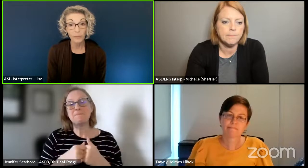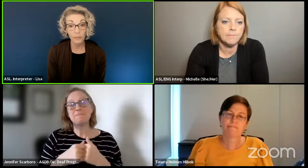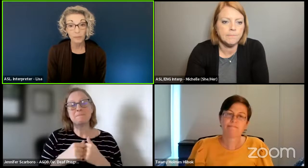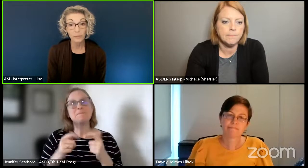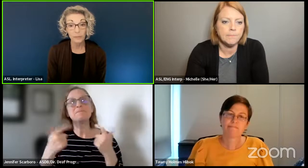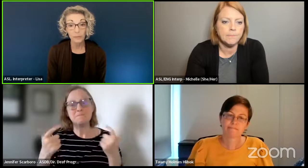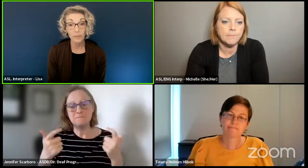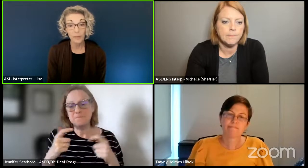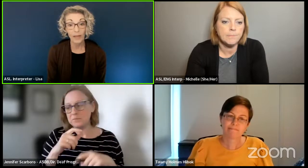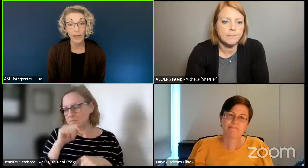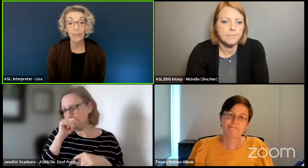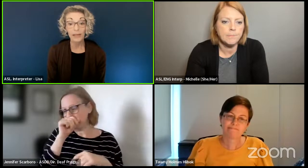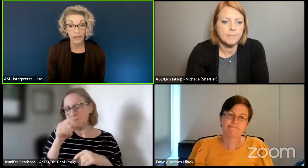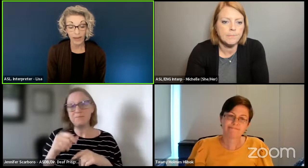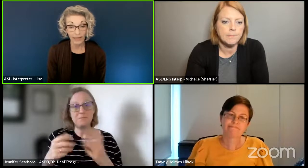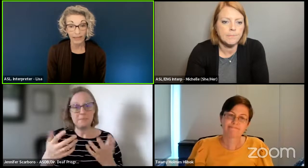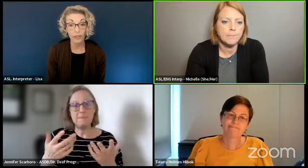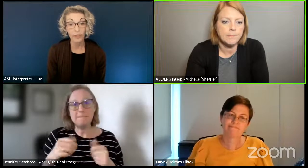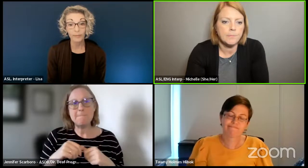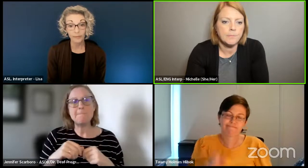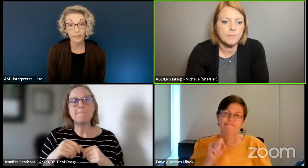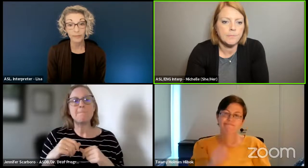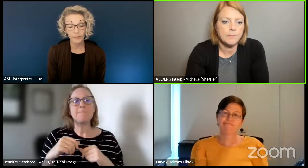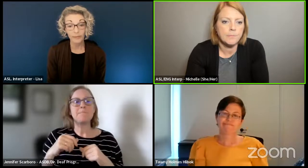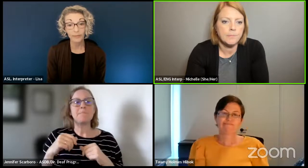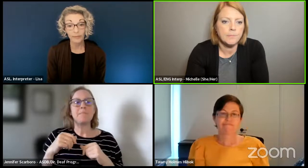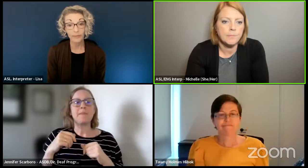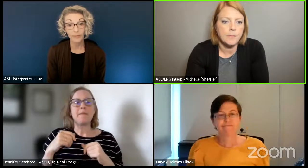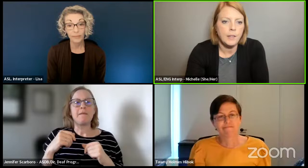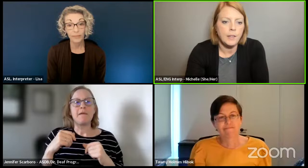challenge, a big challenge.